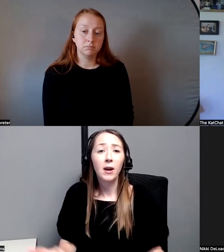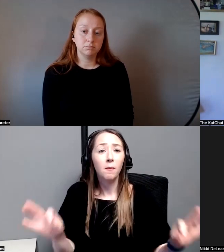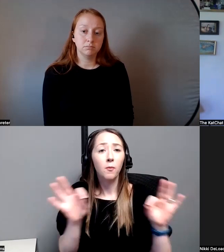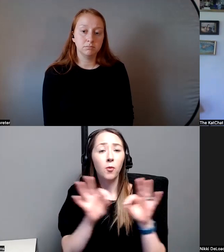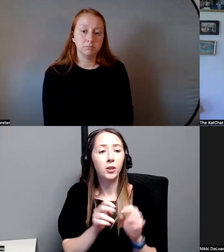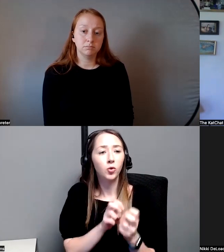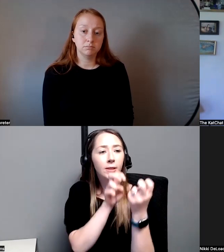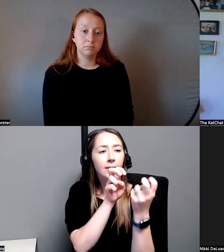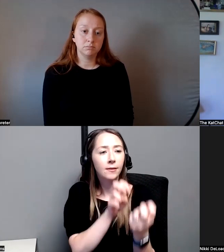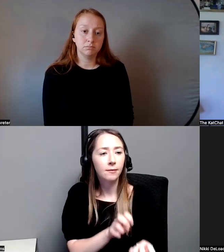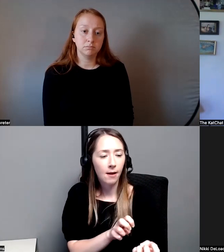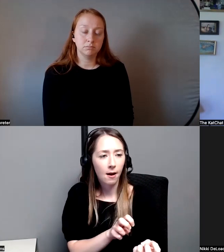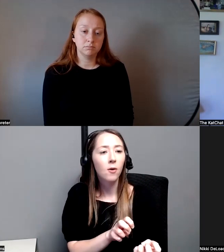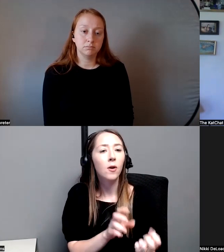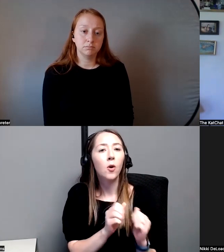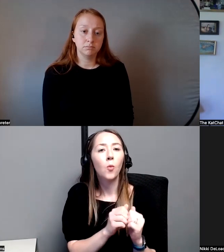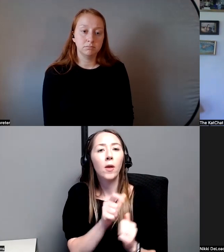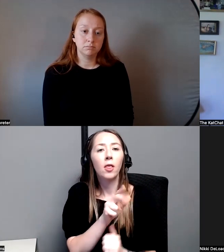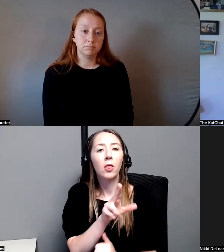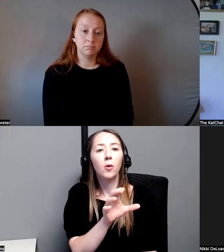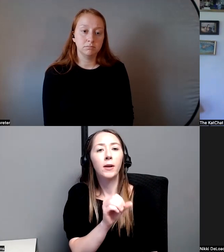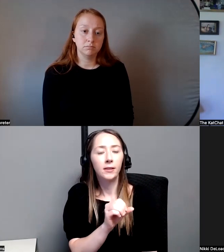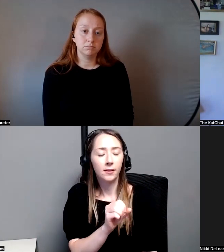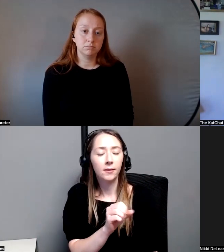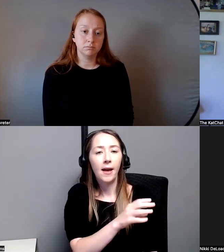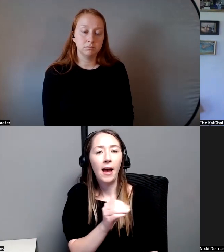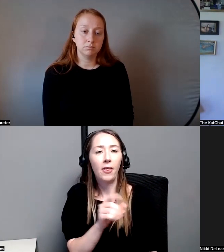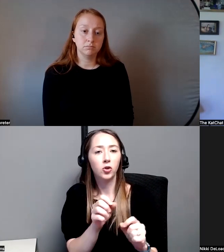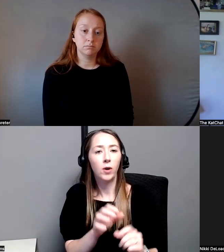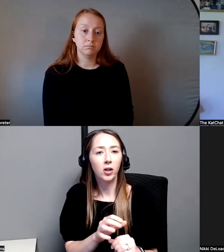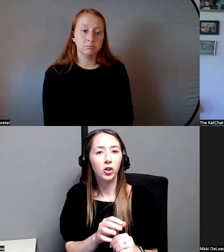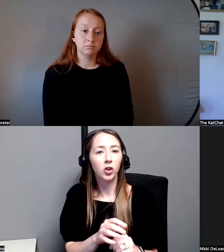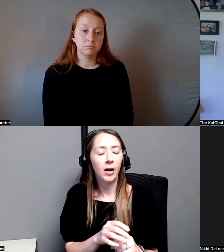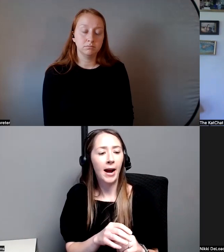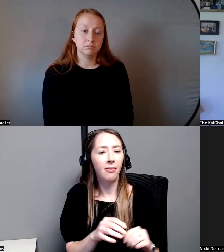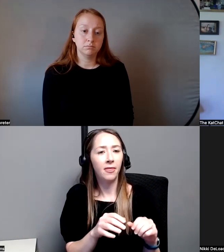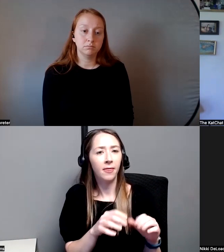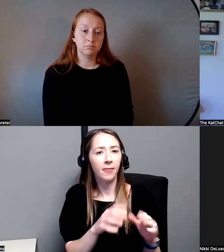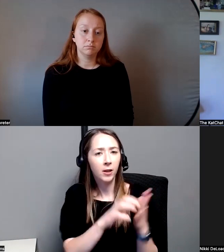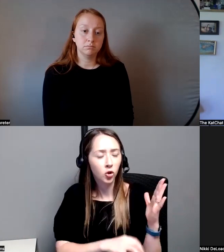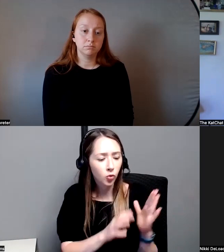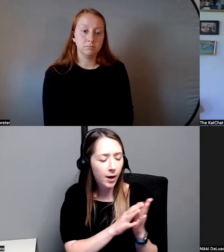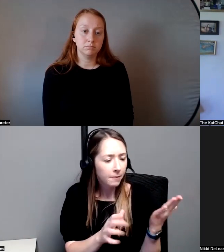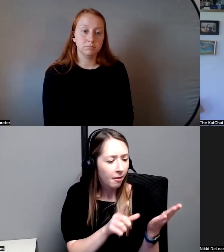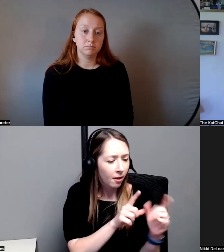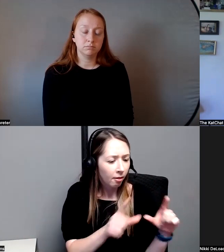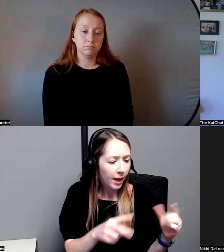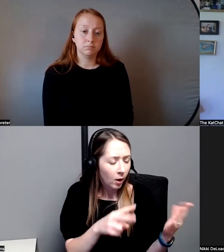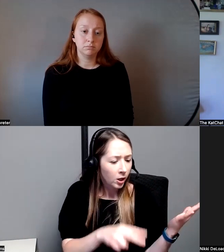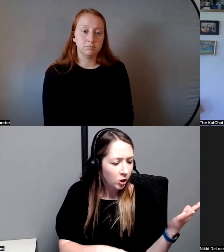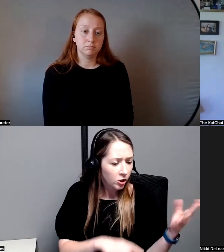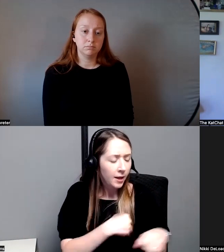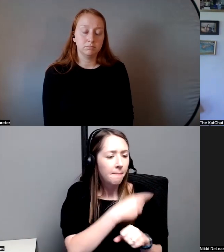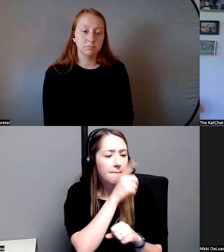sit down, with Lucas and sit down with the director and look at the language and make sure